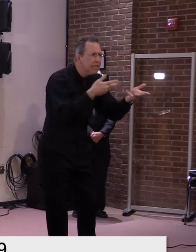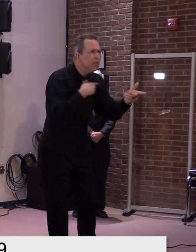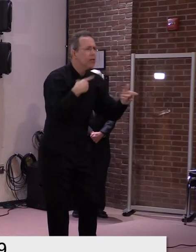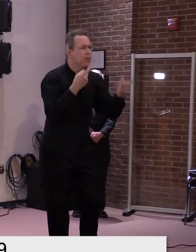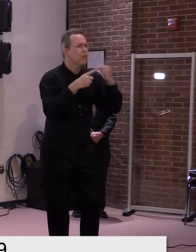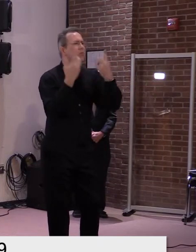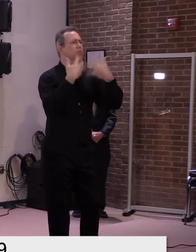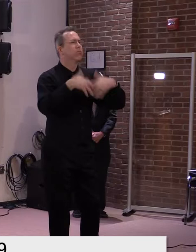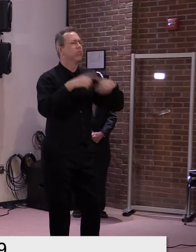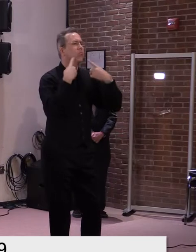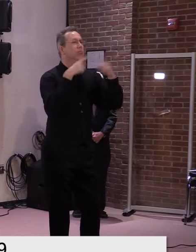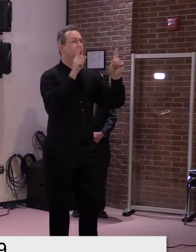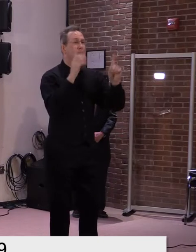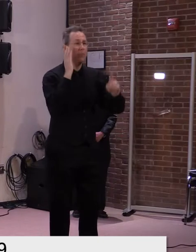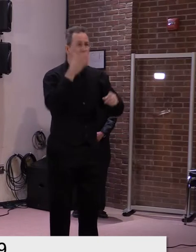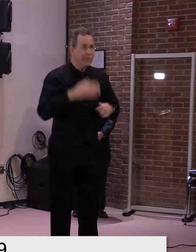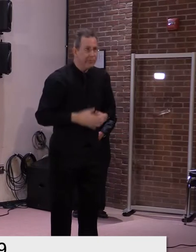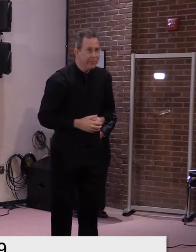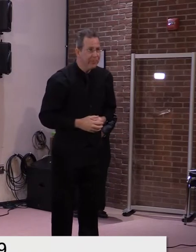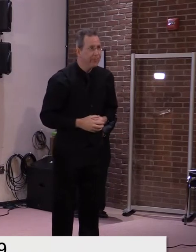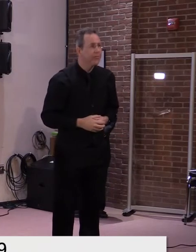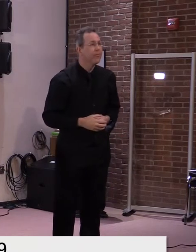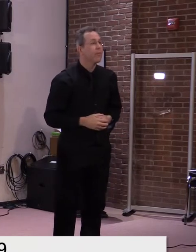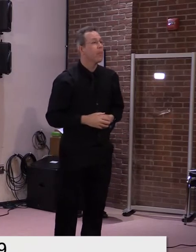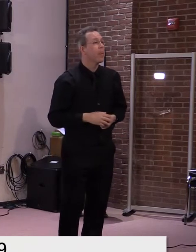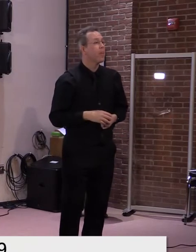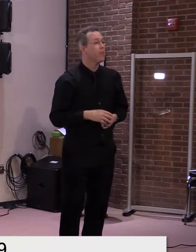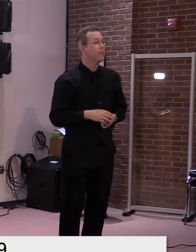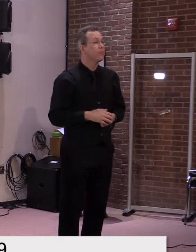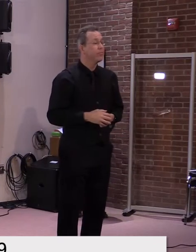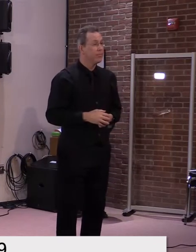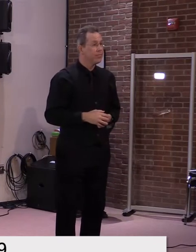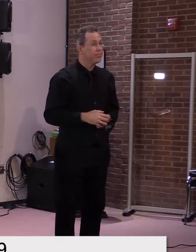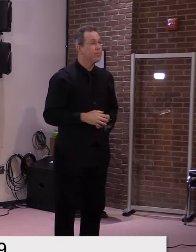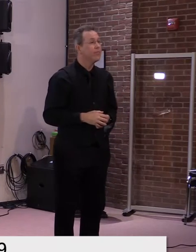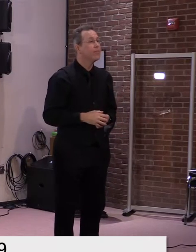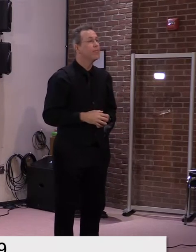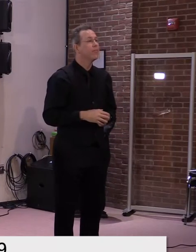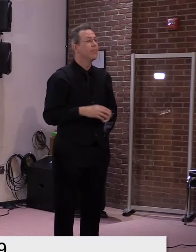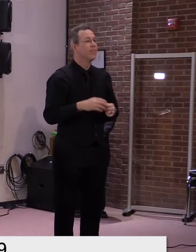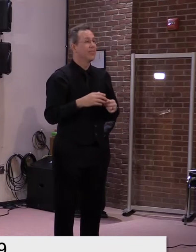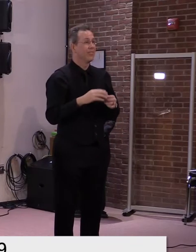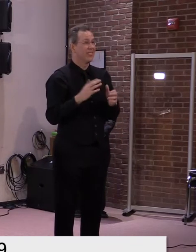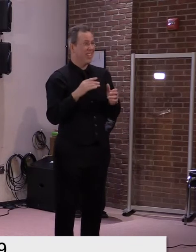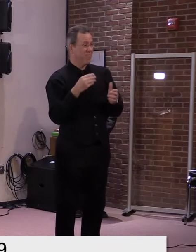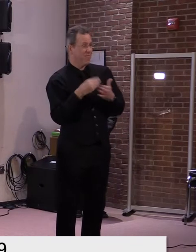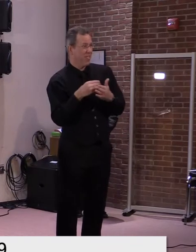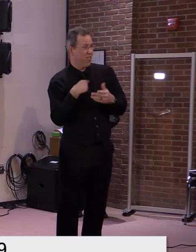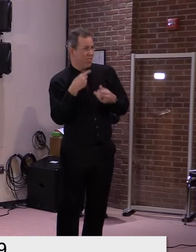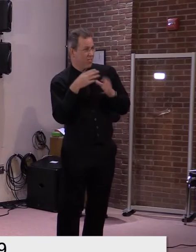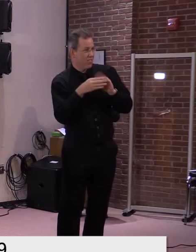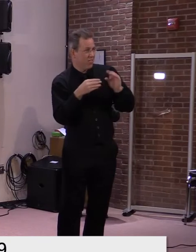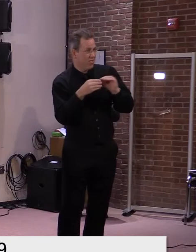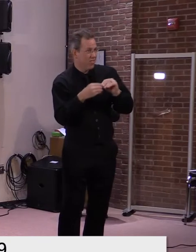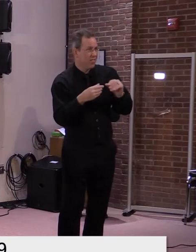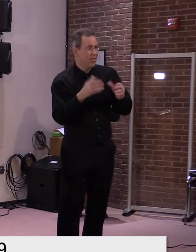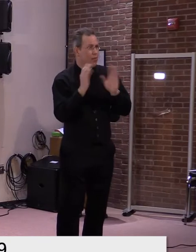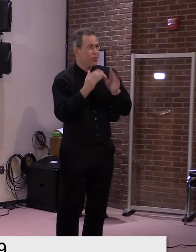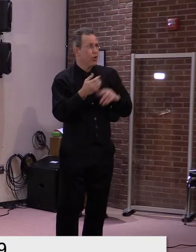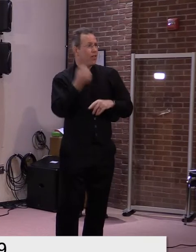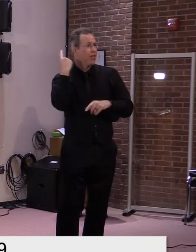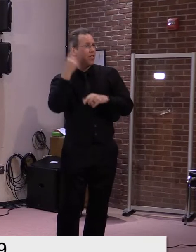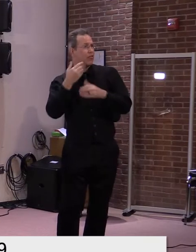notable difference between the money and prior coronavirus relief funds are that the eligible uses of the